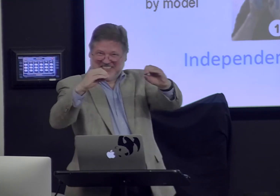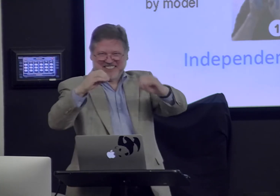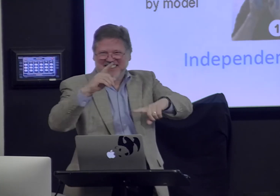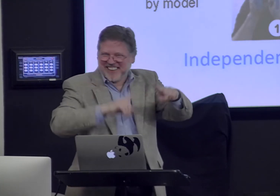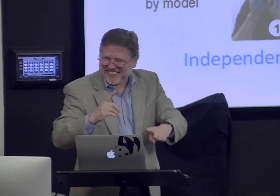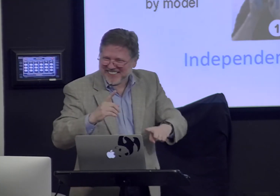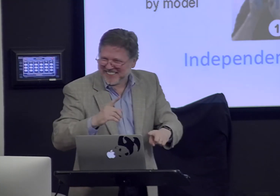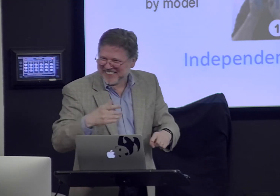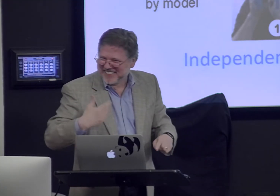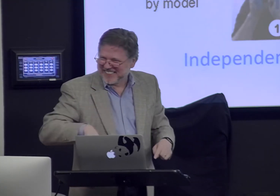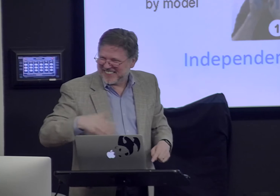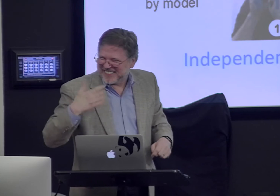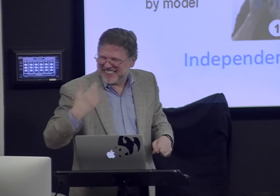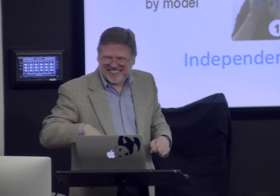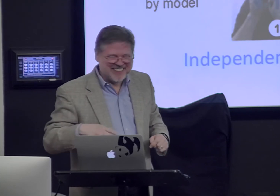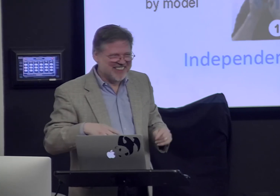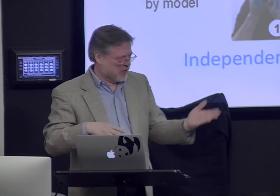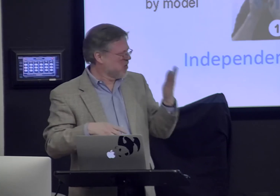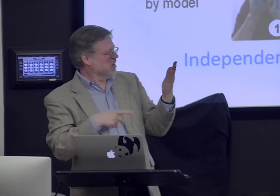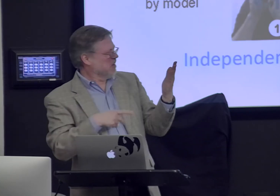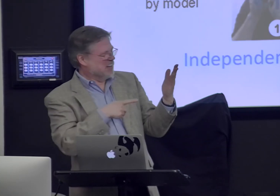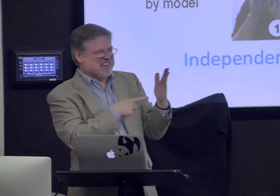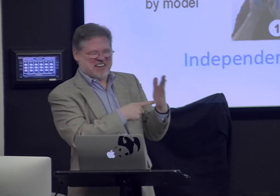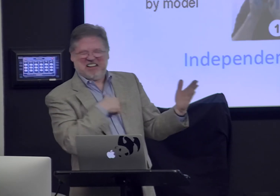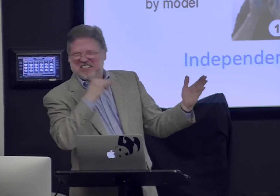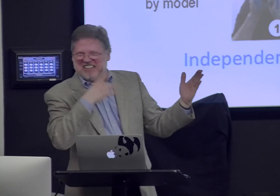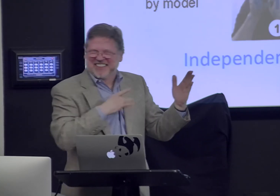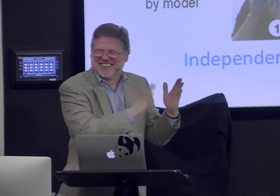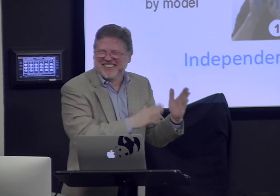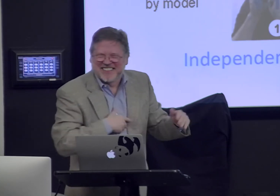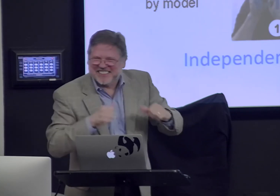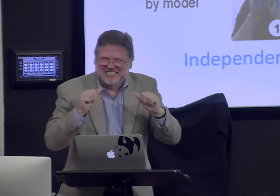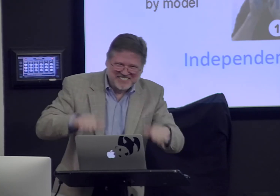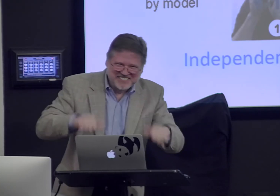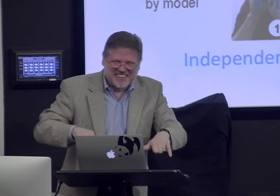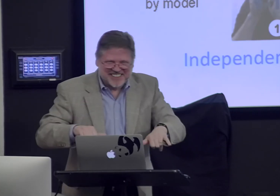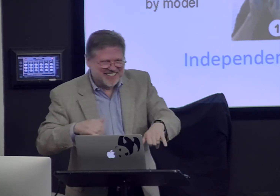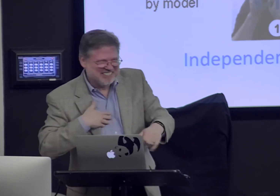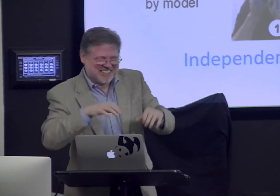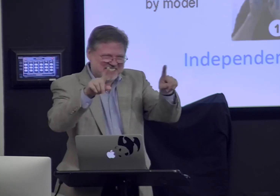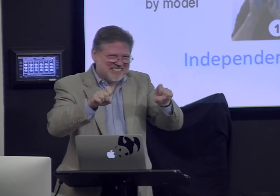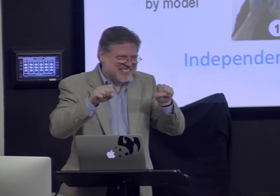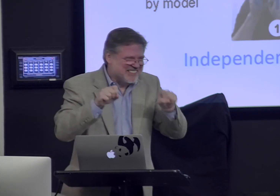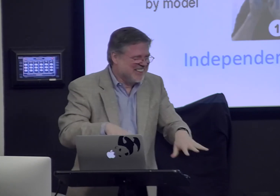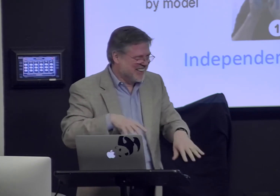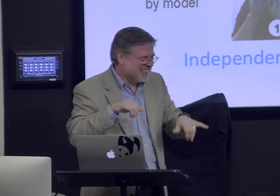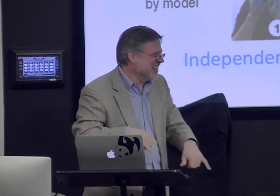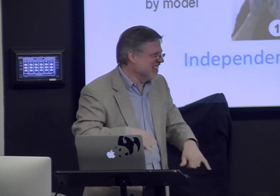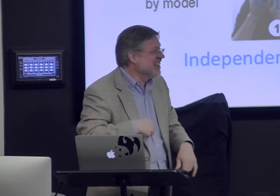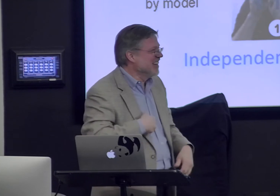Now, speaking for myself, I had never looked in a lot of these dictionaries, even though I taught sign language for many